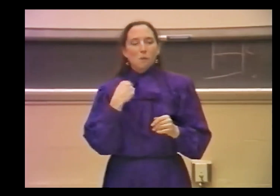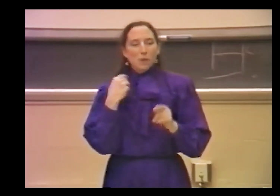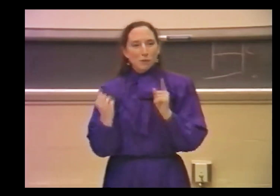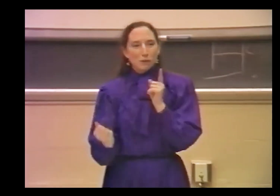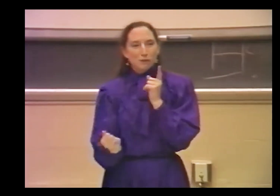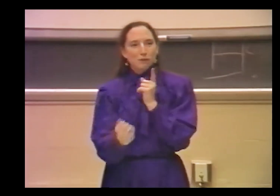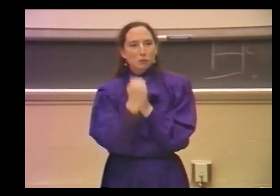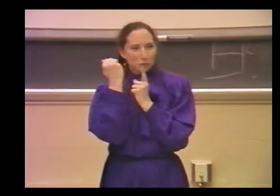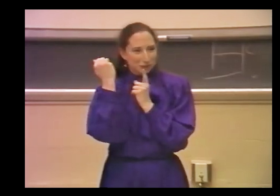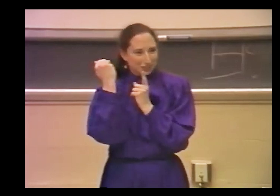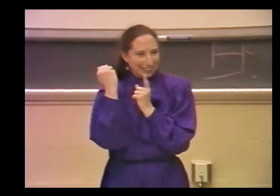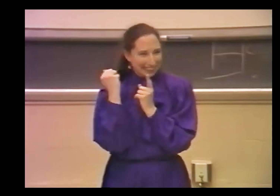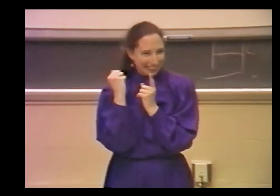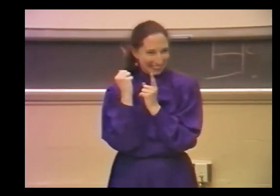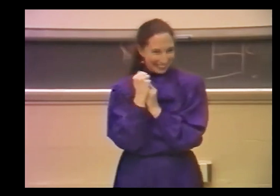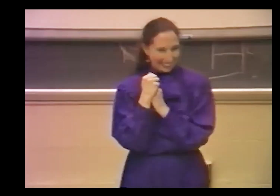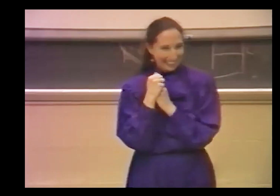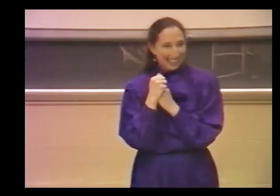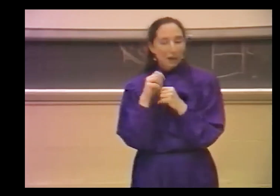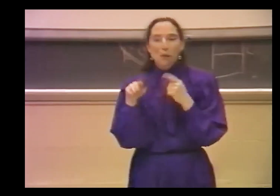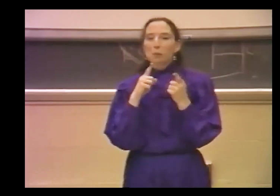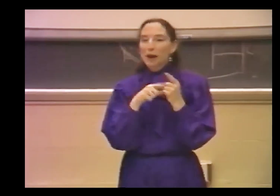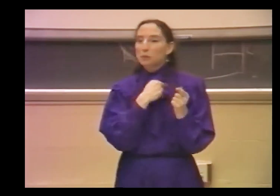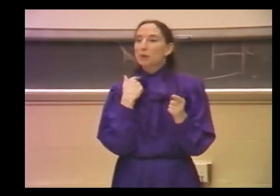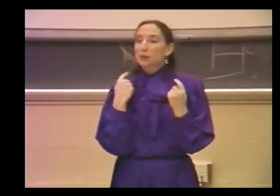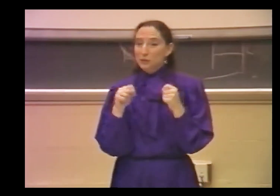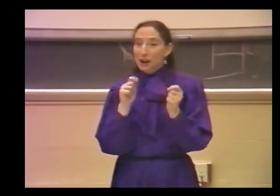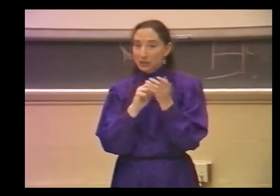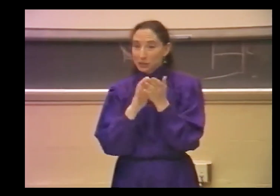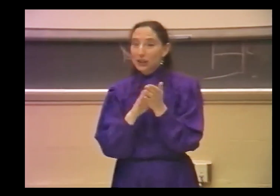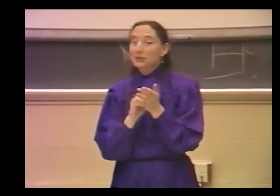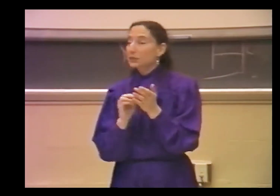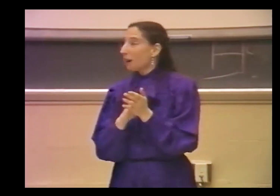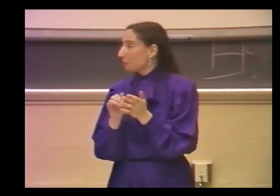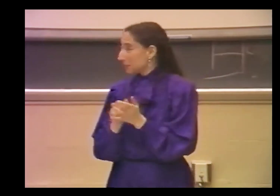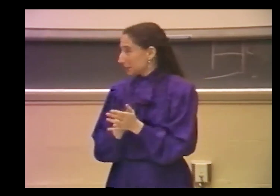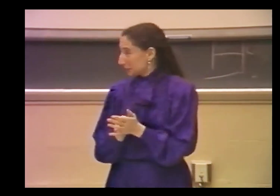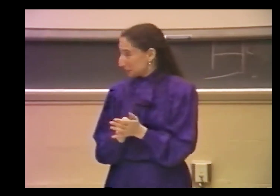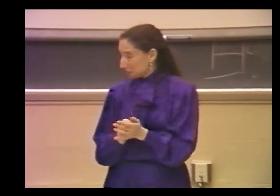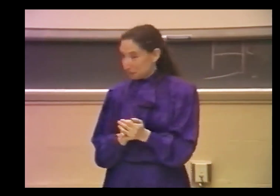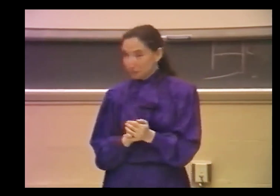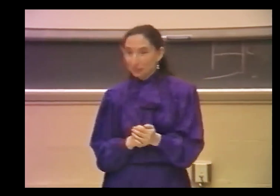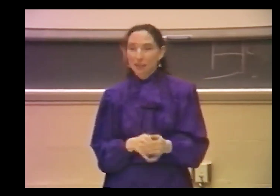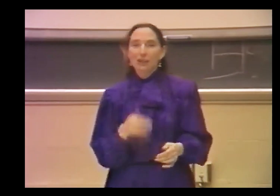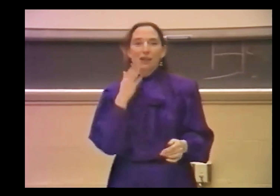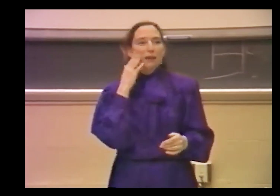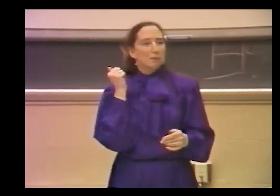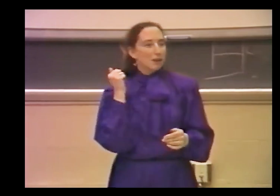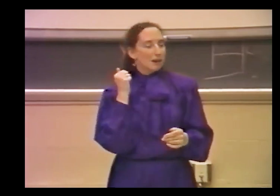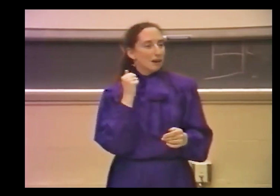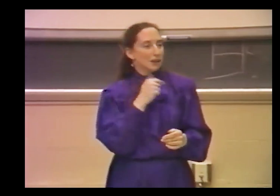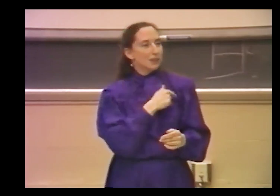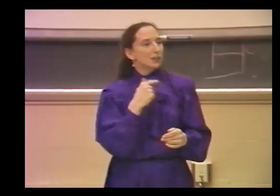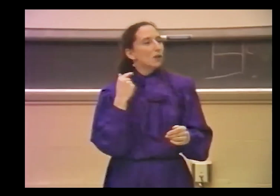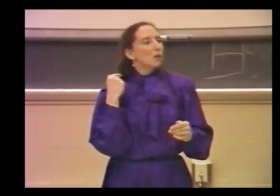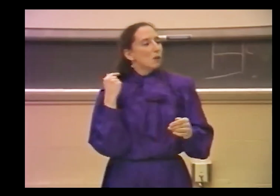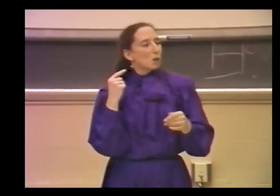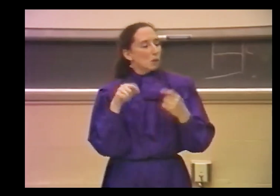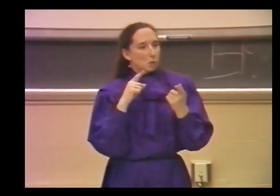We were fooled when we were trying to transcribe this, because